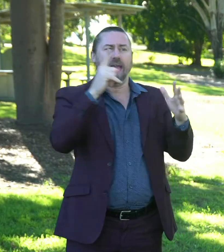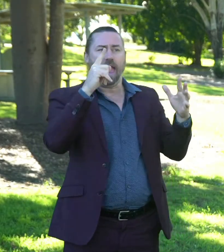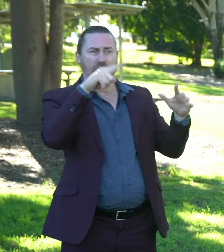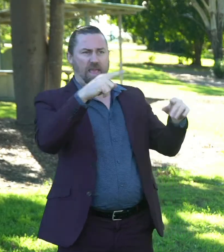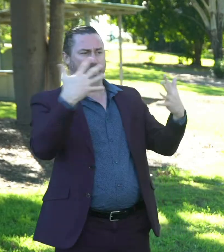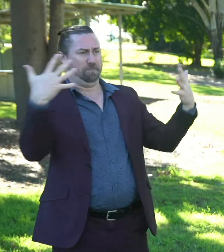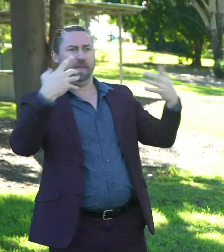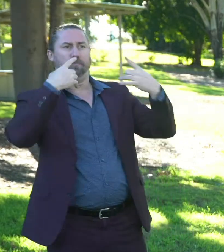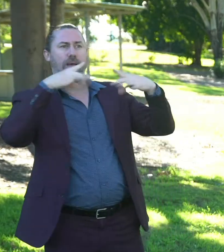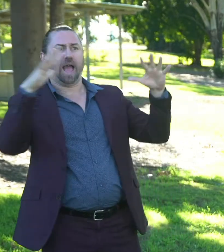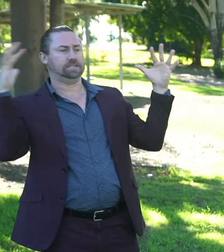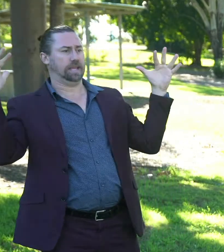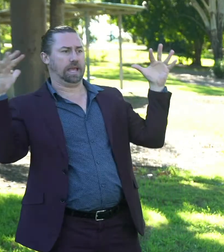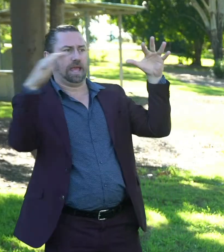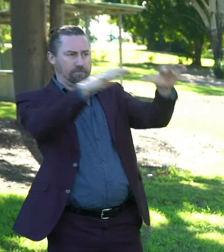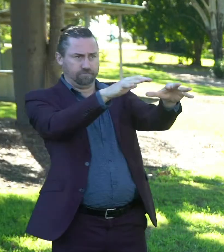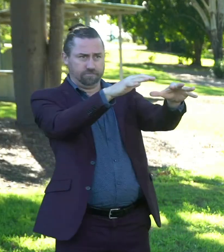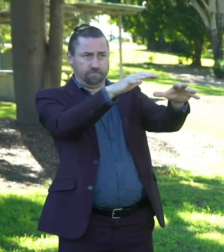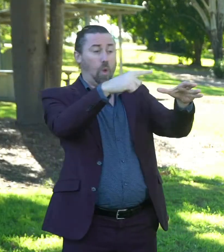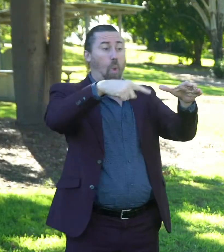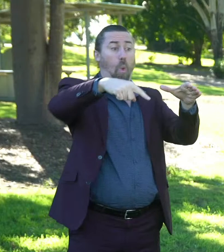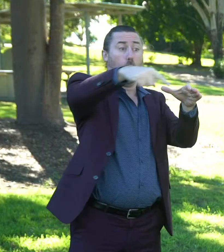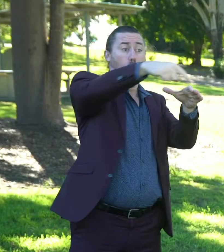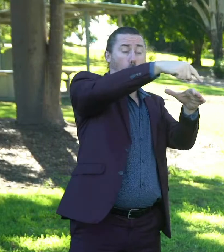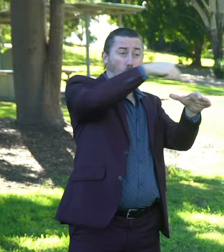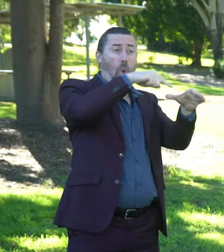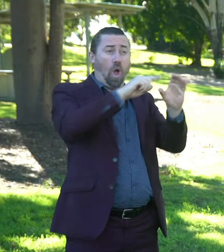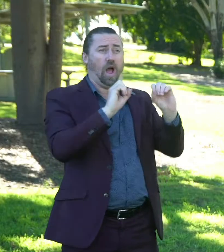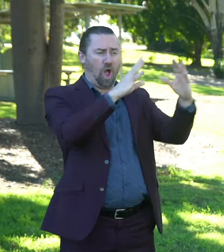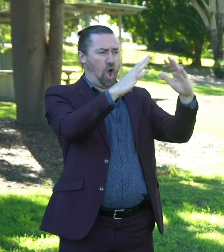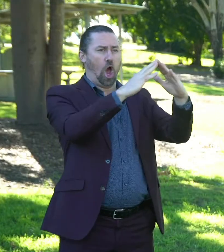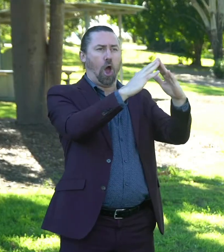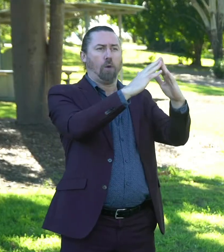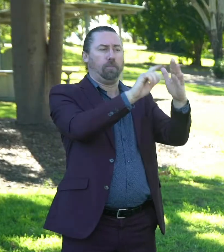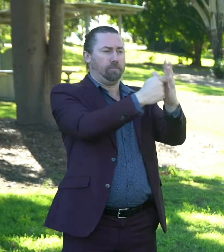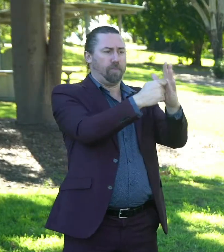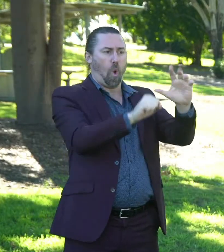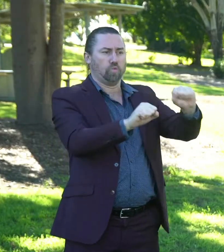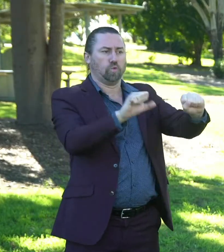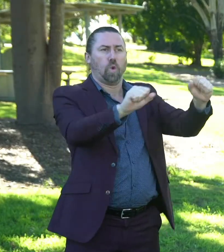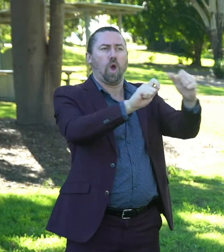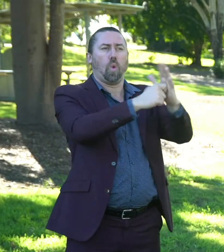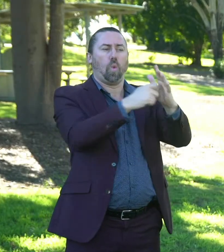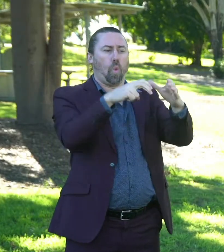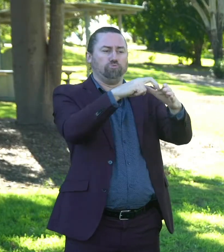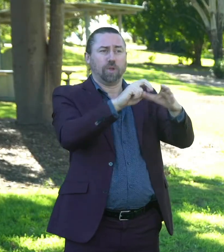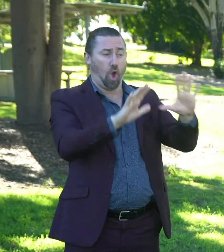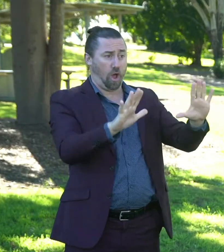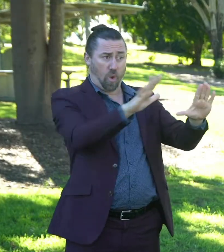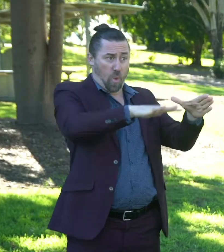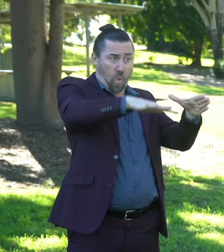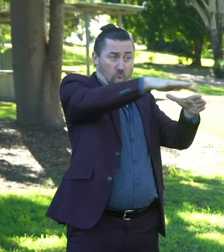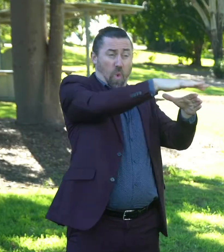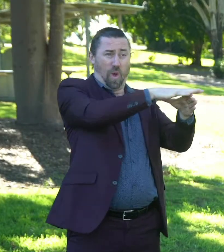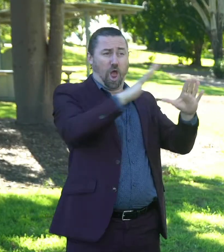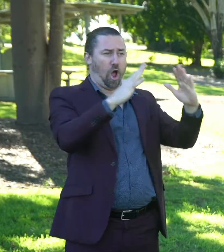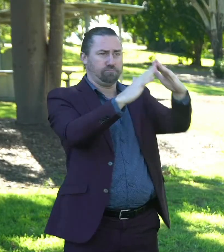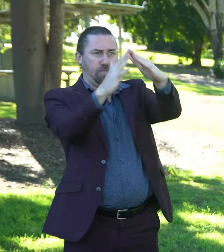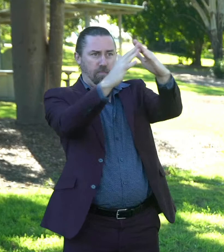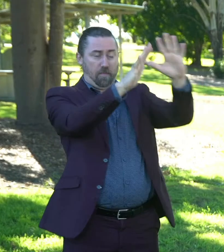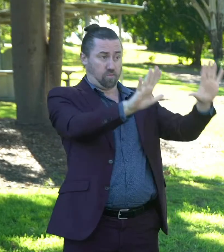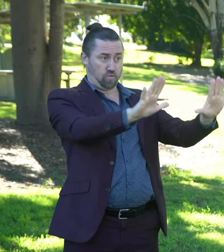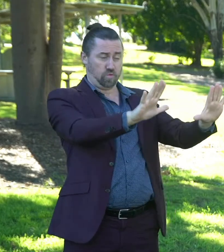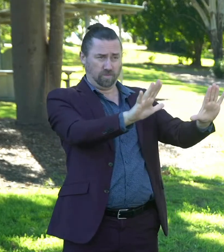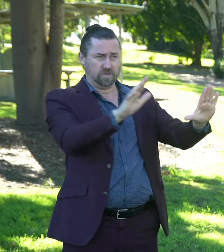function, and all of those went into quarantine, home quarantine. So we're now working through where all